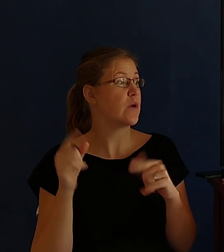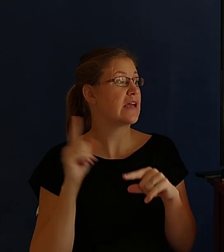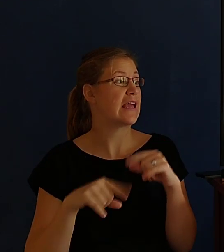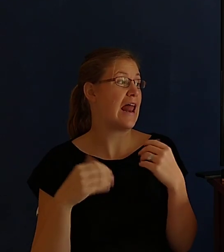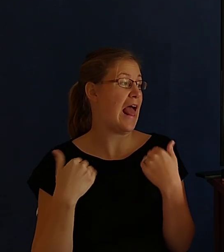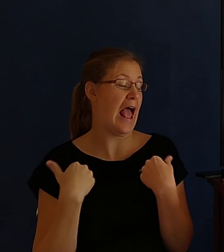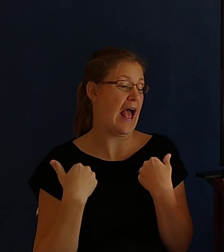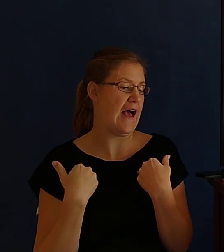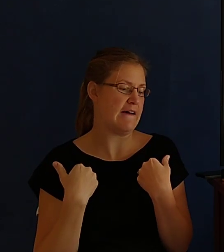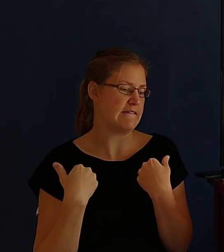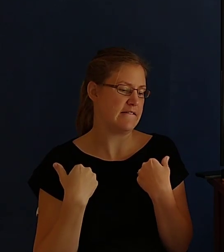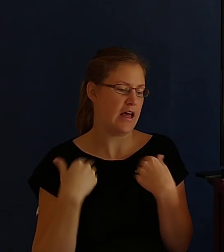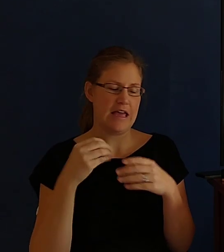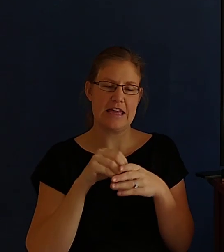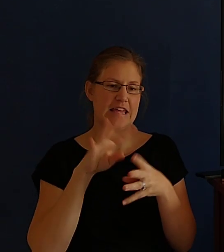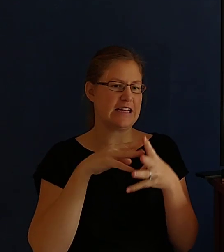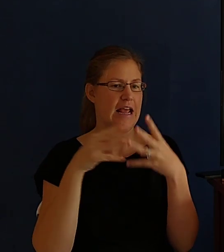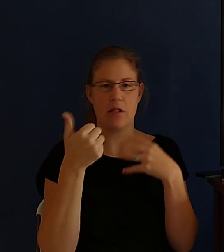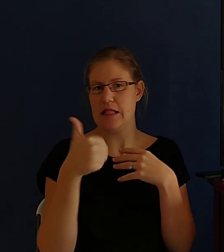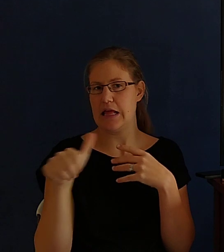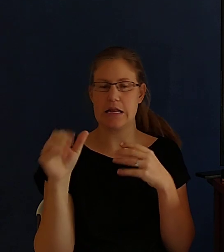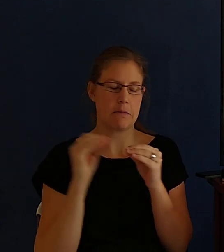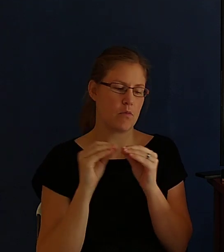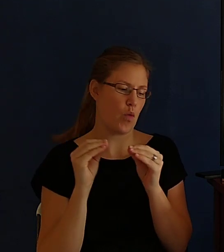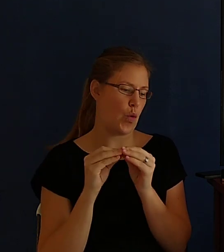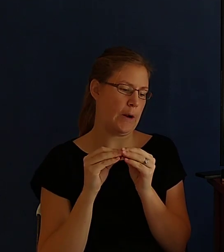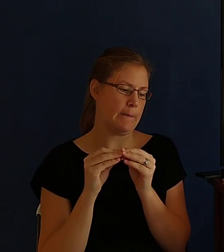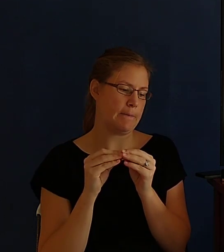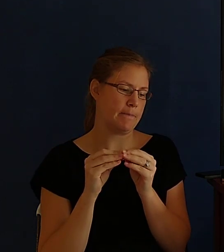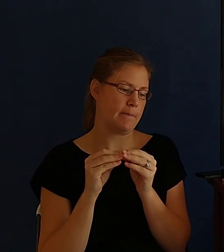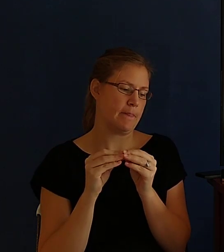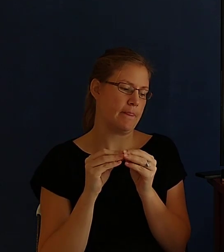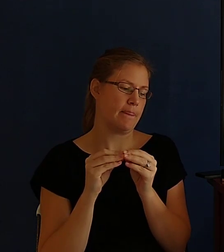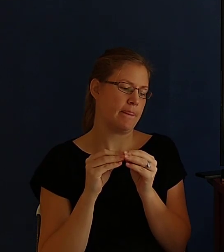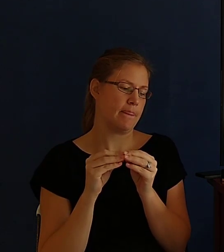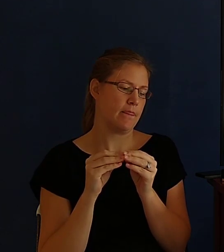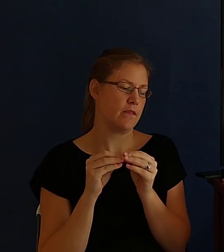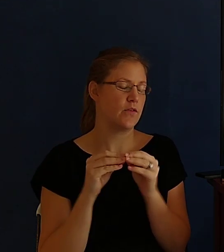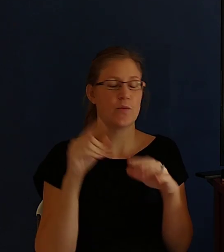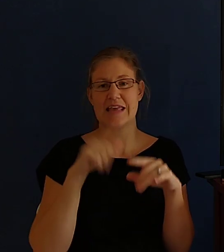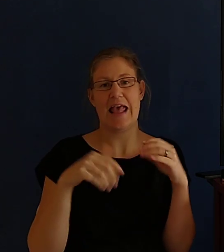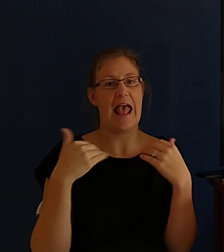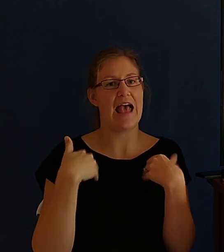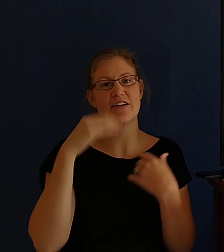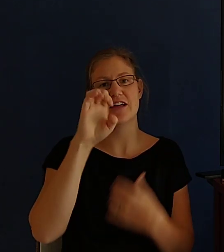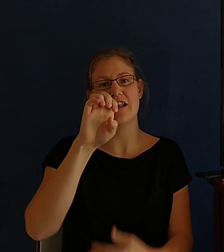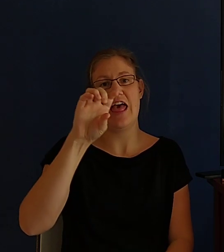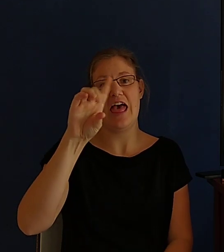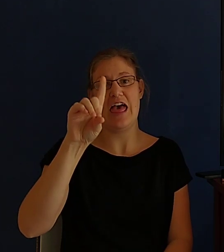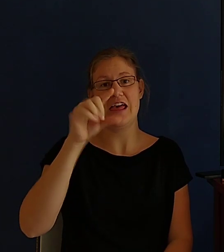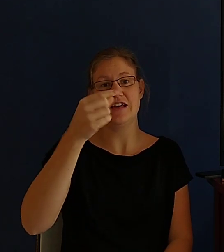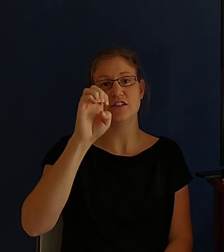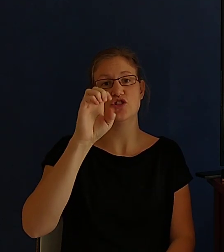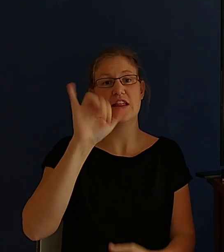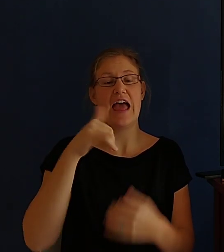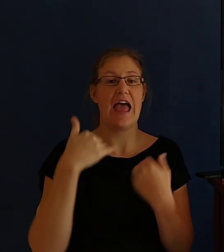in our table. We cannot have an edge that has two